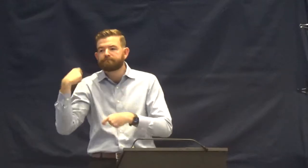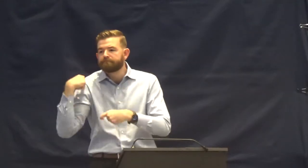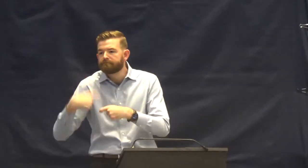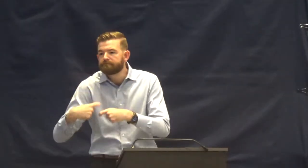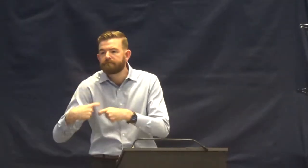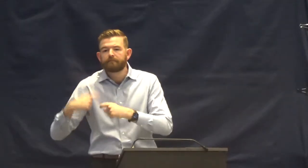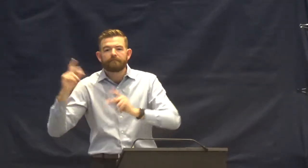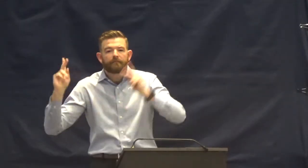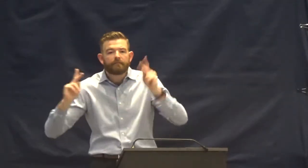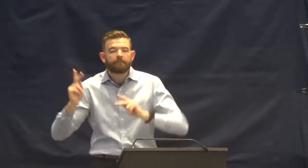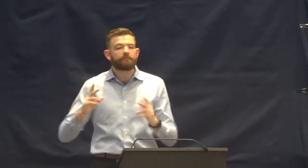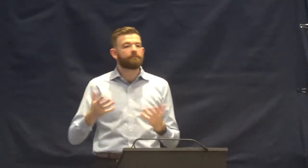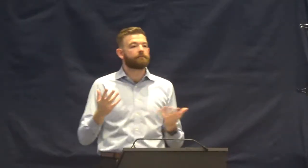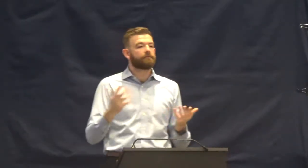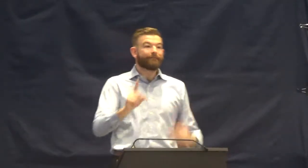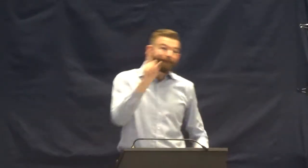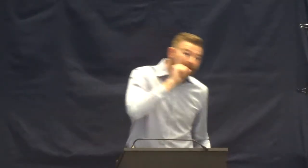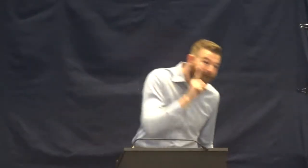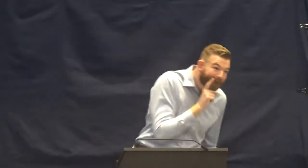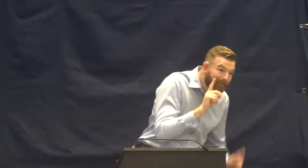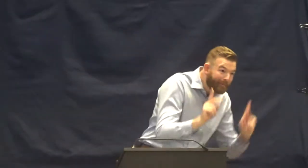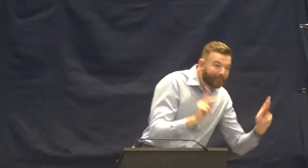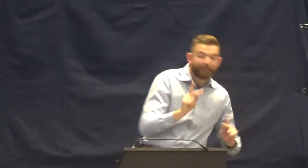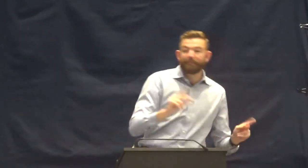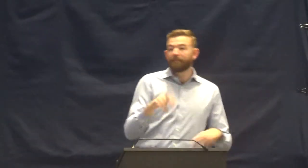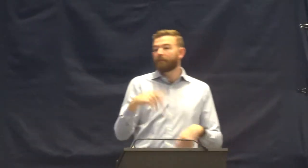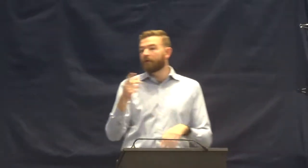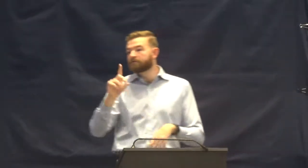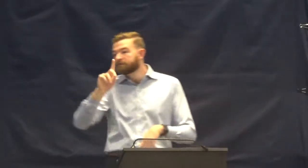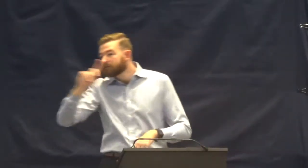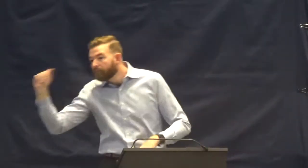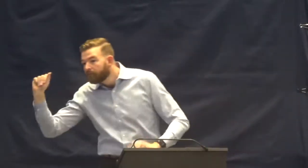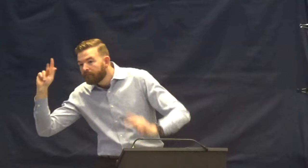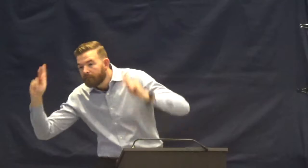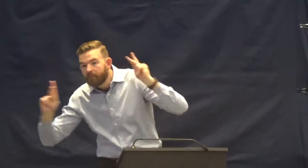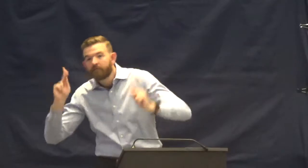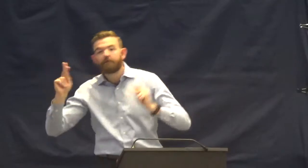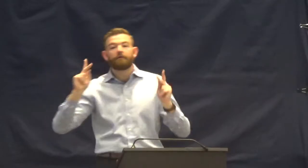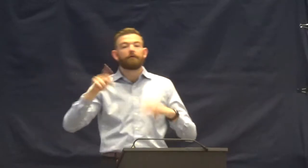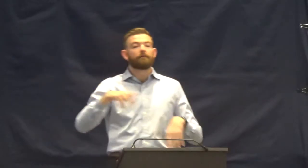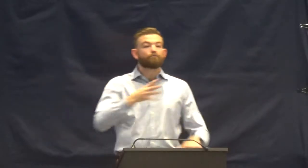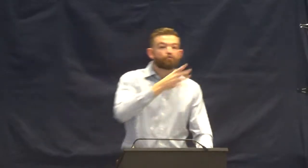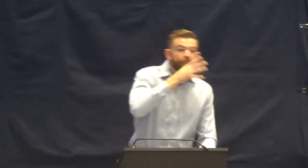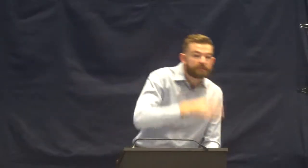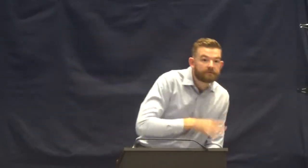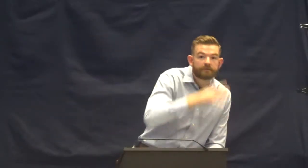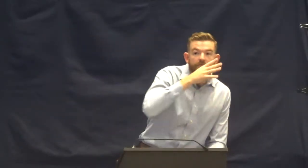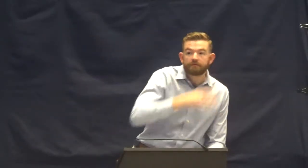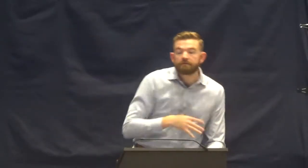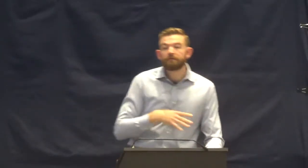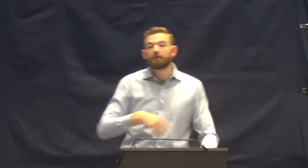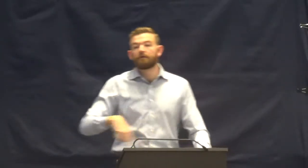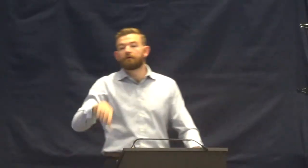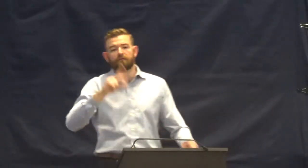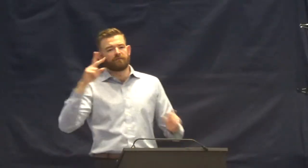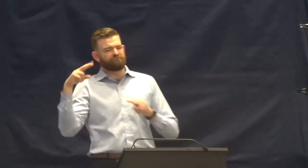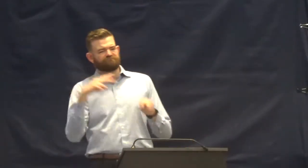BIPOC, you know, Black, Indigenous, people of color, deaf people, people with disabilities,